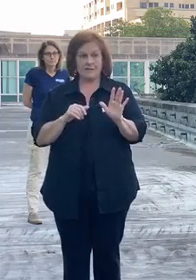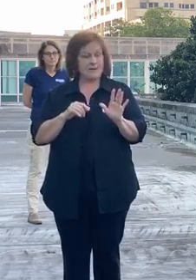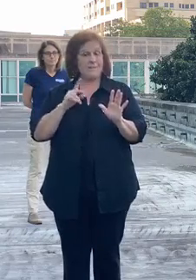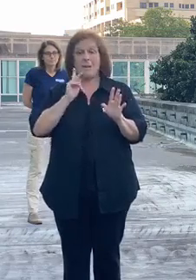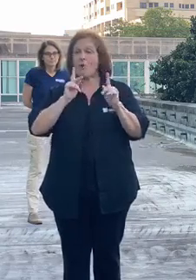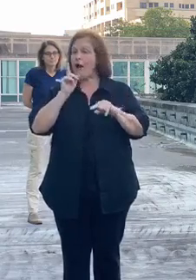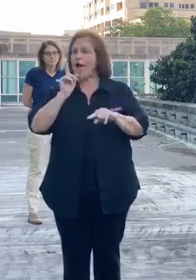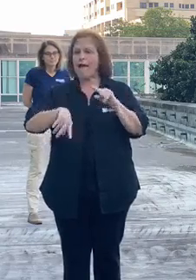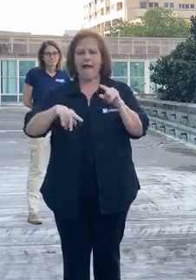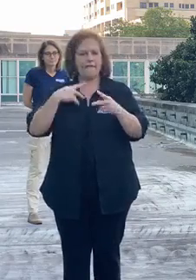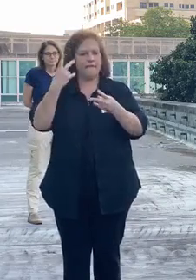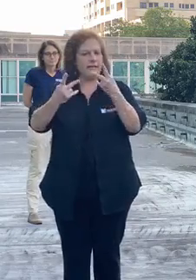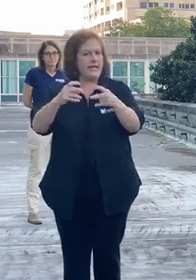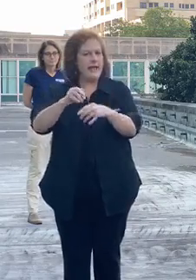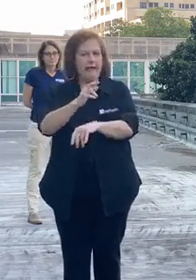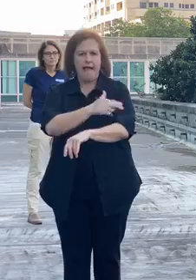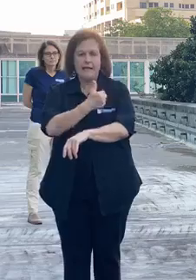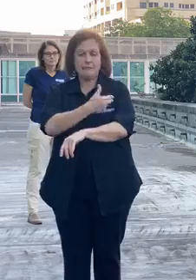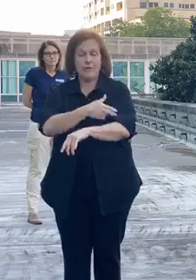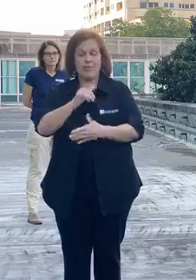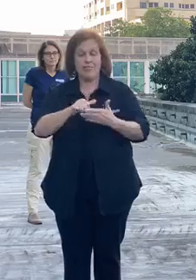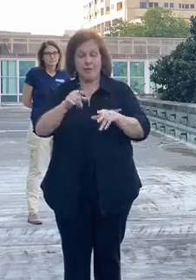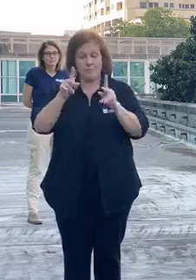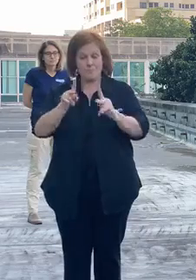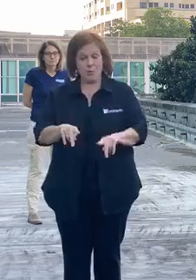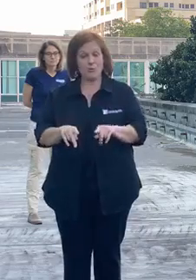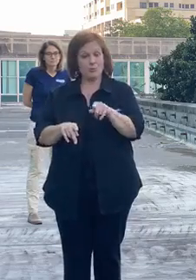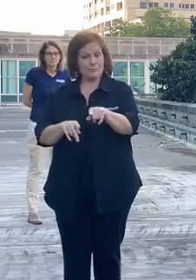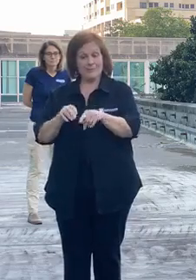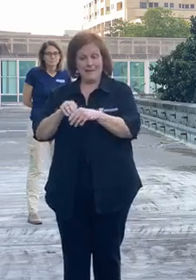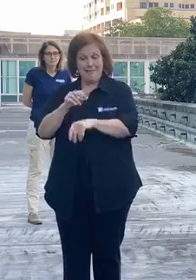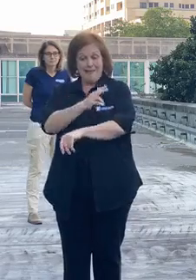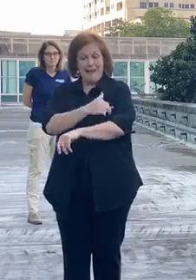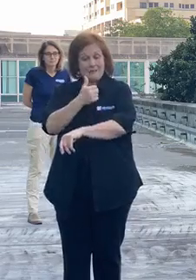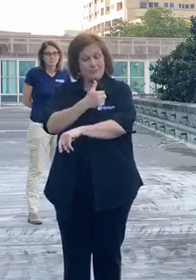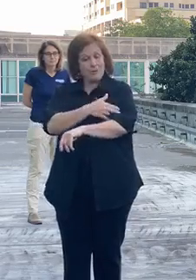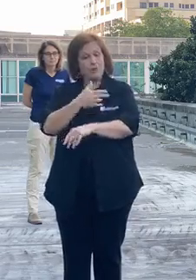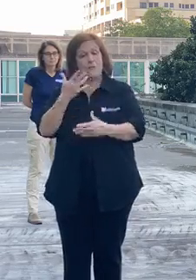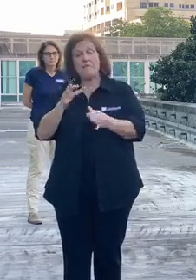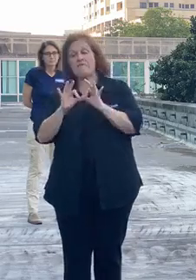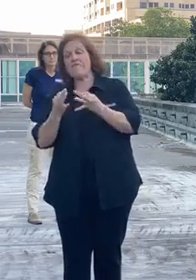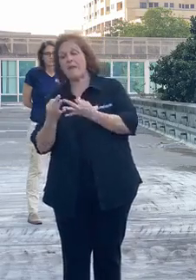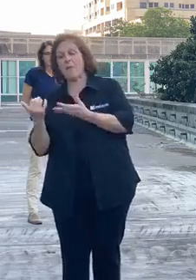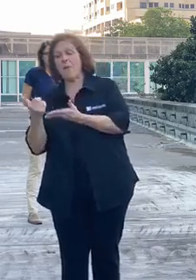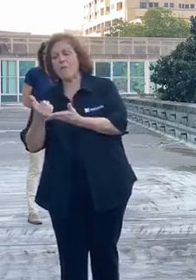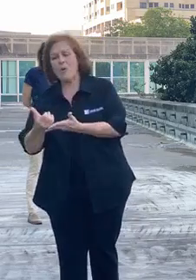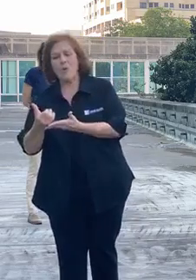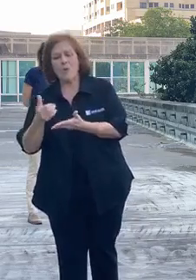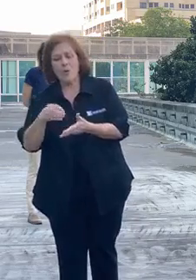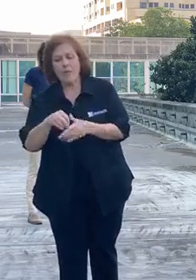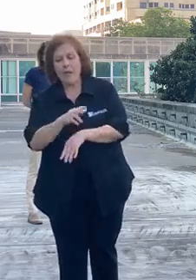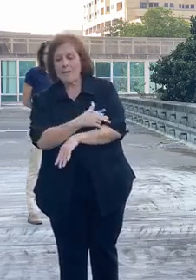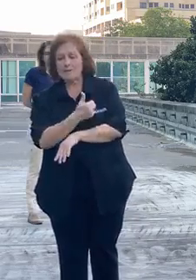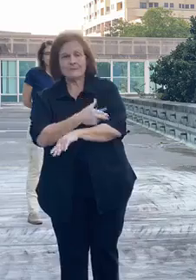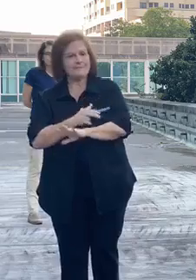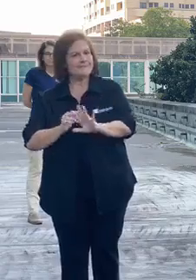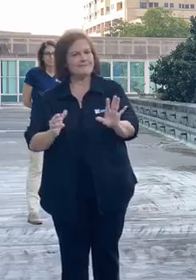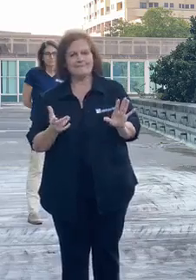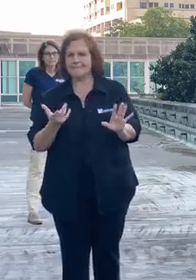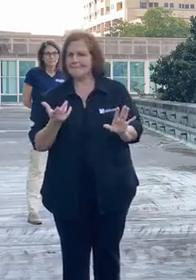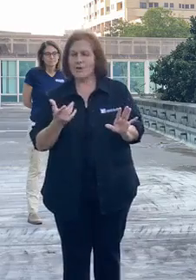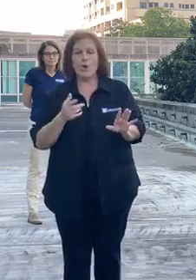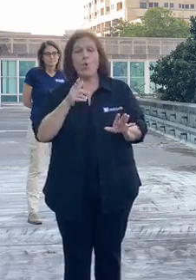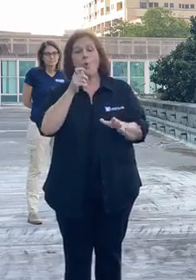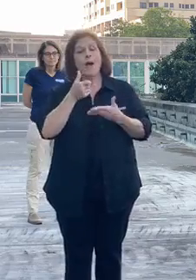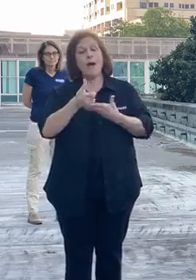visitors allowed in hospitals. So that loved one that ordinarily would be able to give you that support isn't there. But it was the nurses